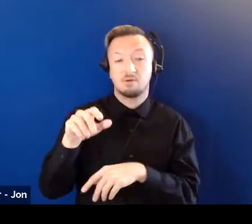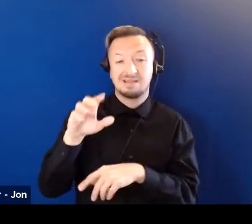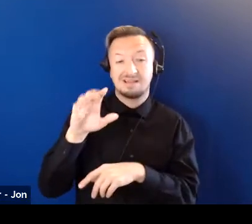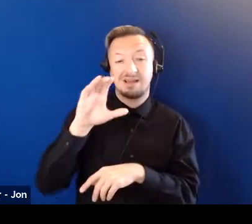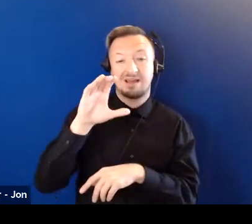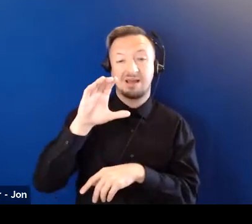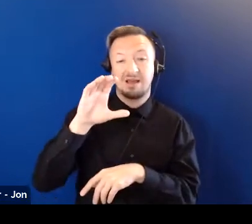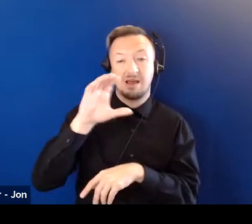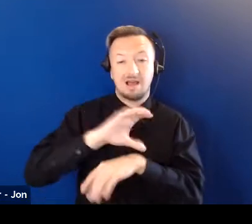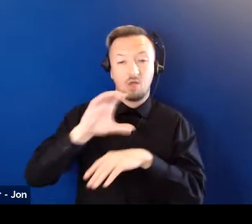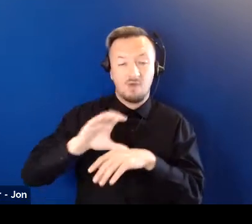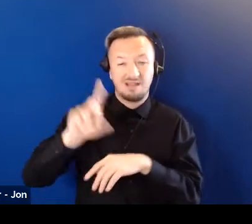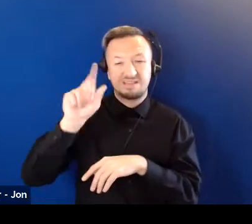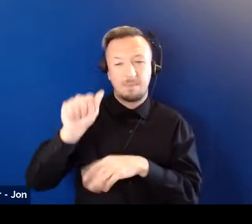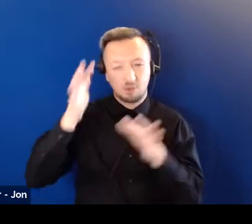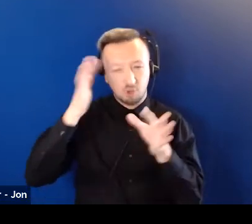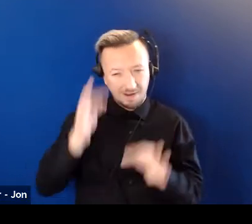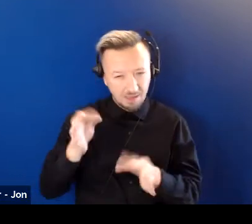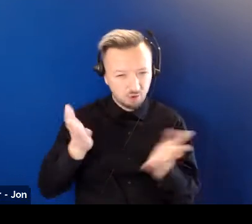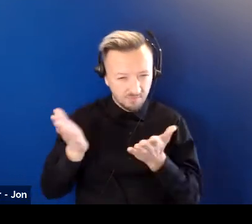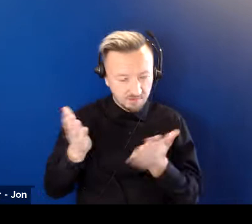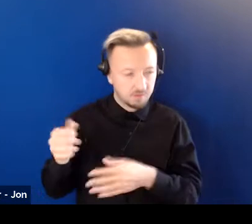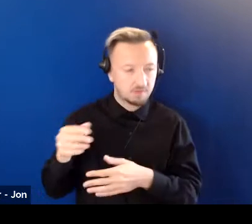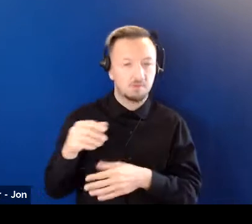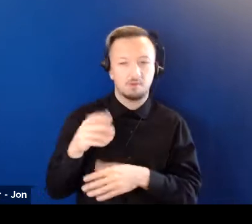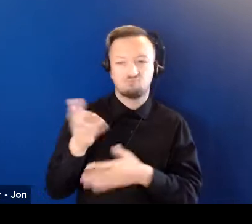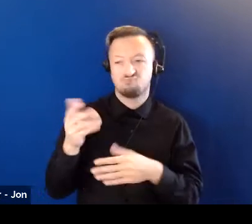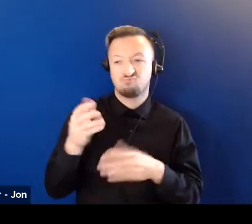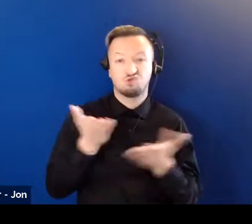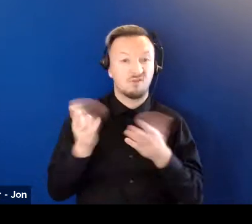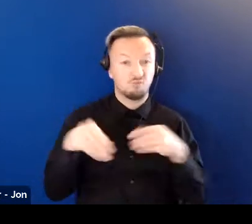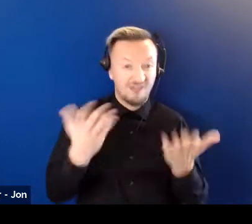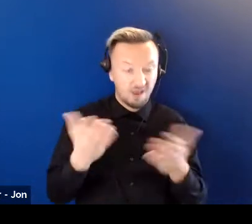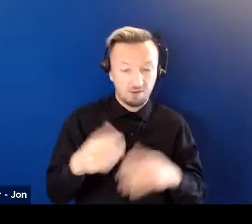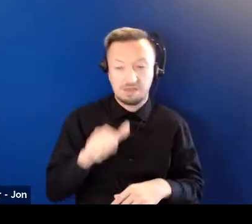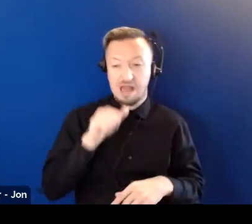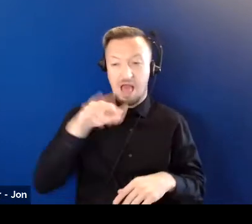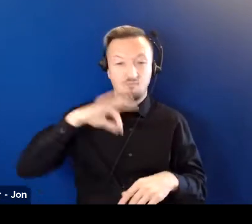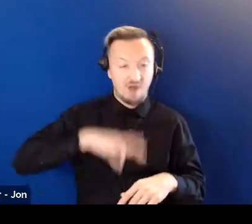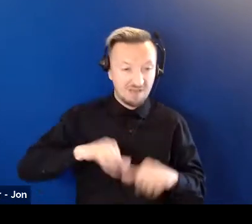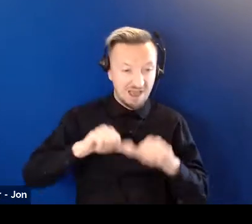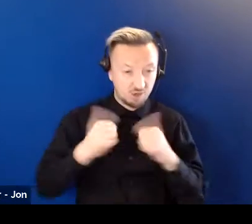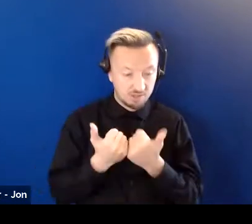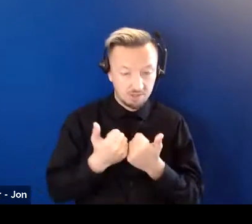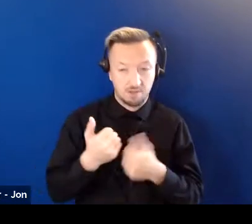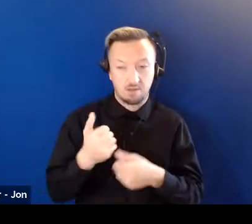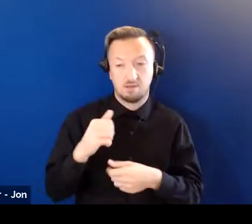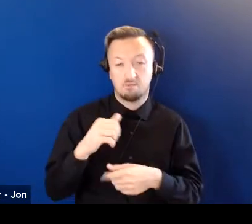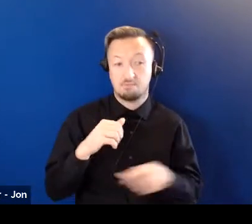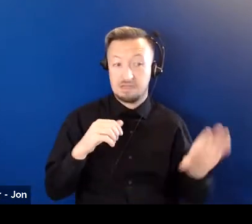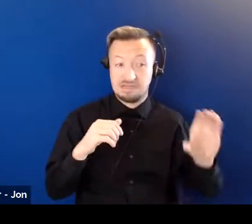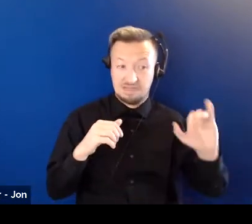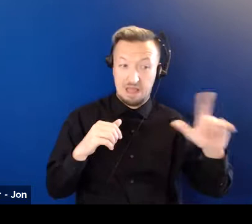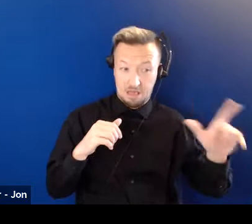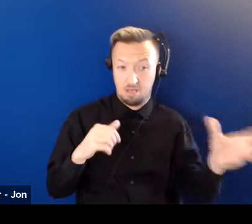Disability Determination Services. We've got service providers, nonprofit agencies, including the Centers for Independent